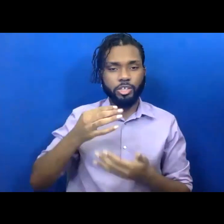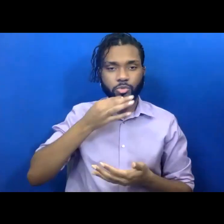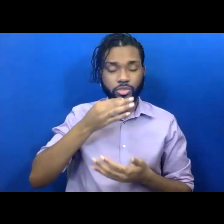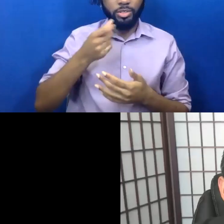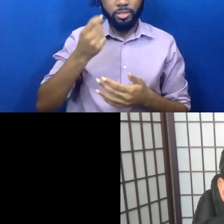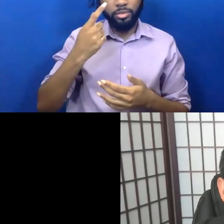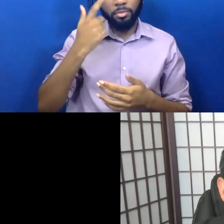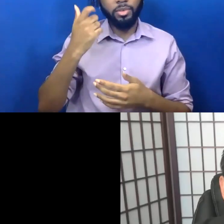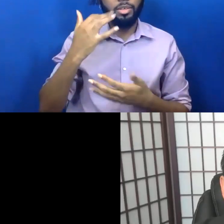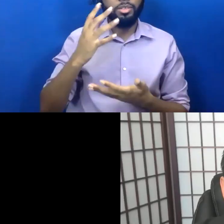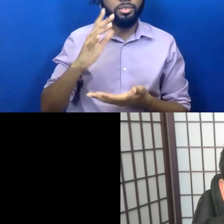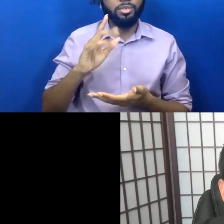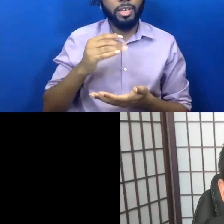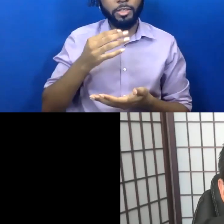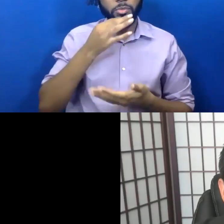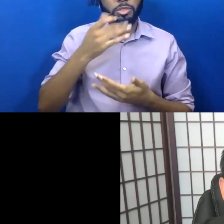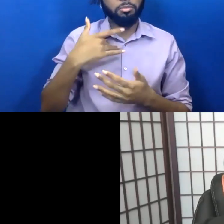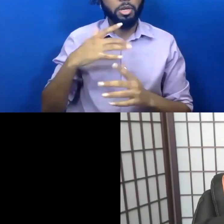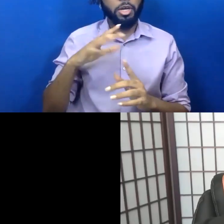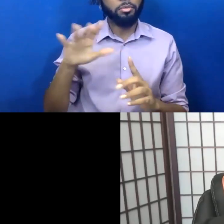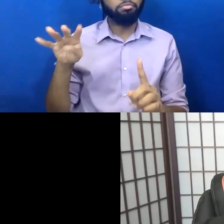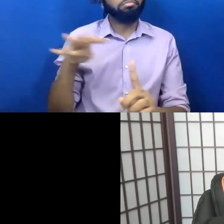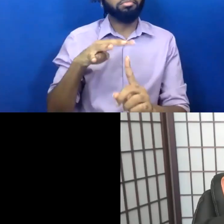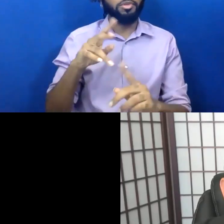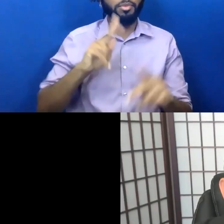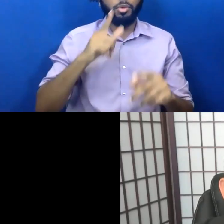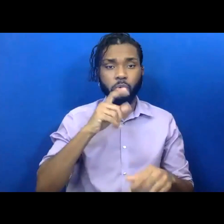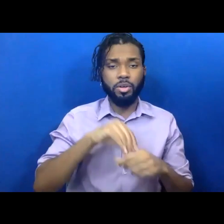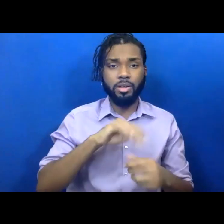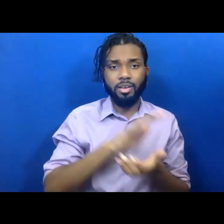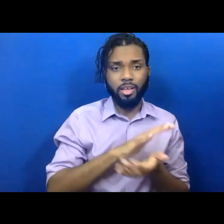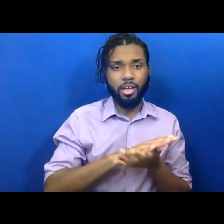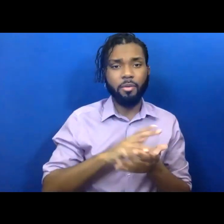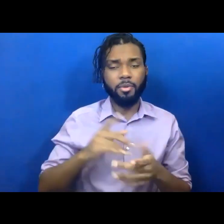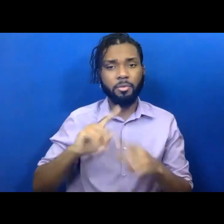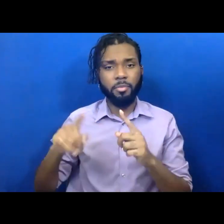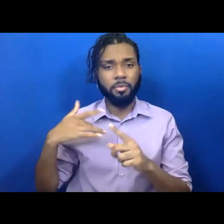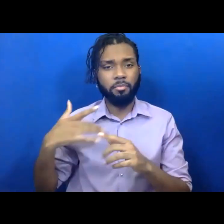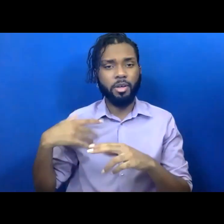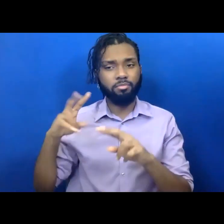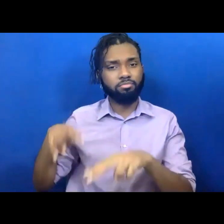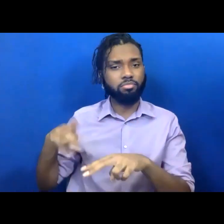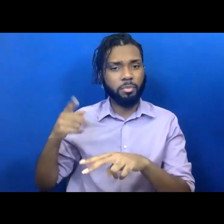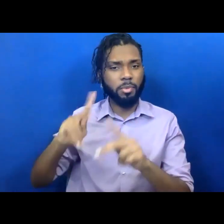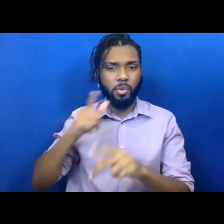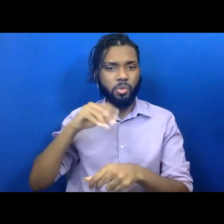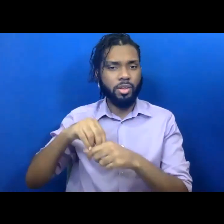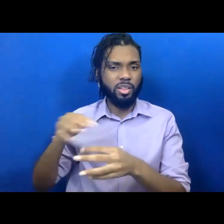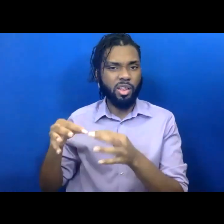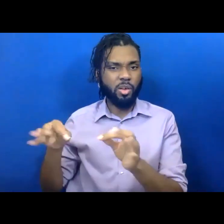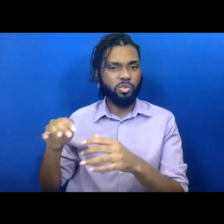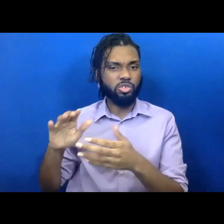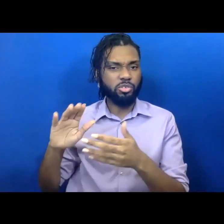privileged in reference to folks who are in the academy at the expense of members of the language communities sort of involved in